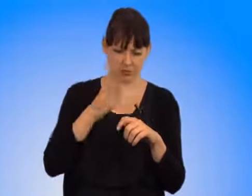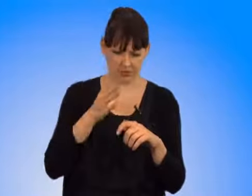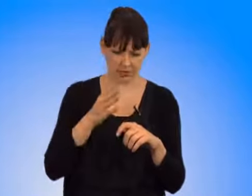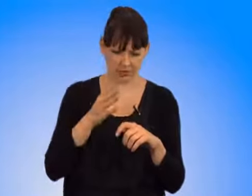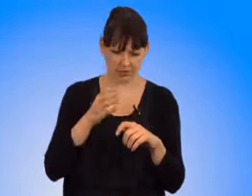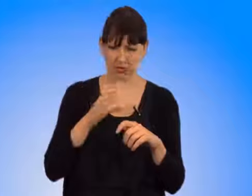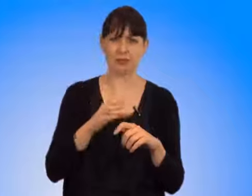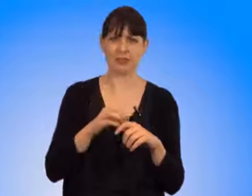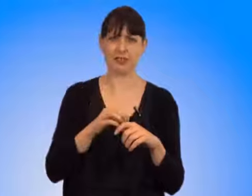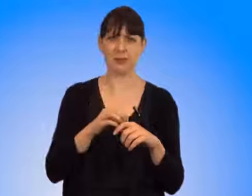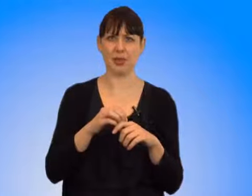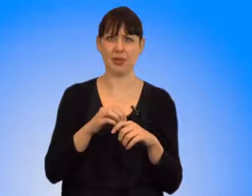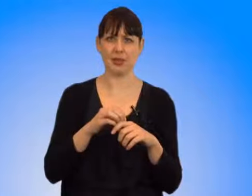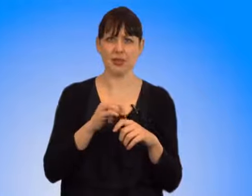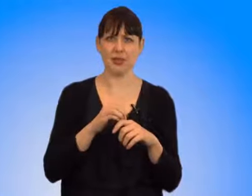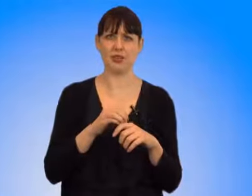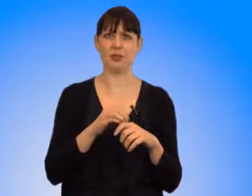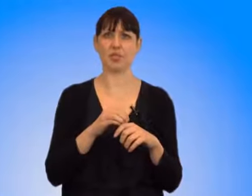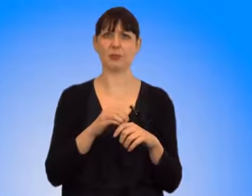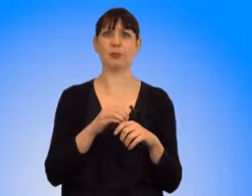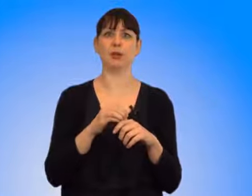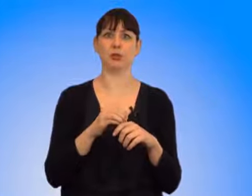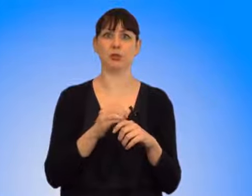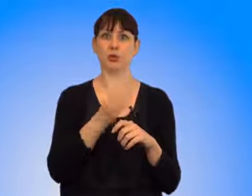look down, you feel some pain, and you see blood.